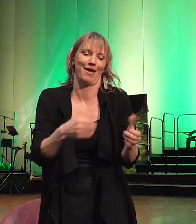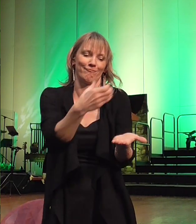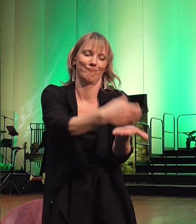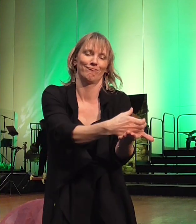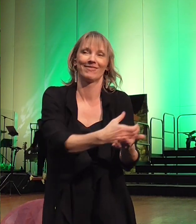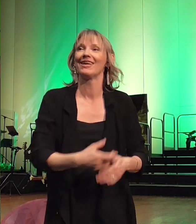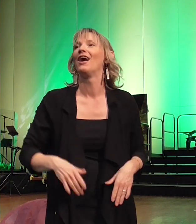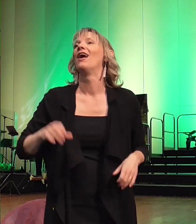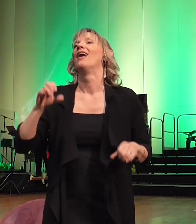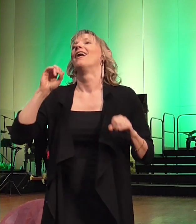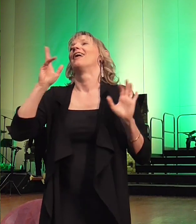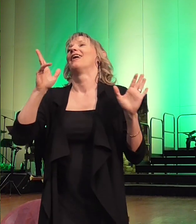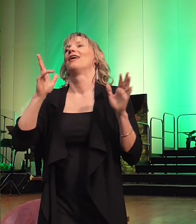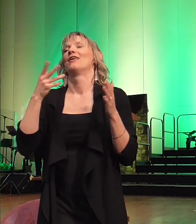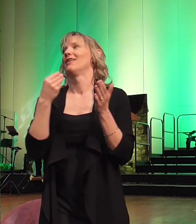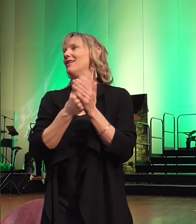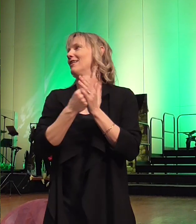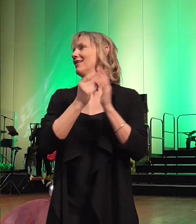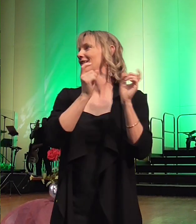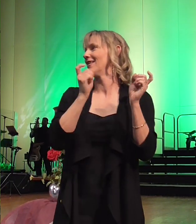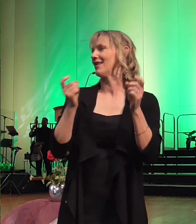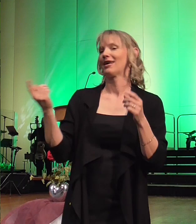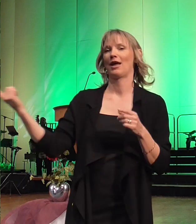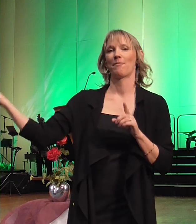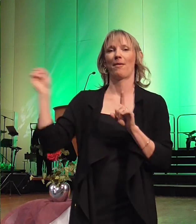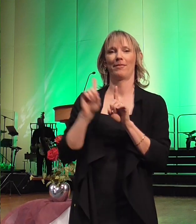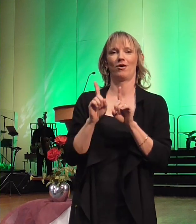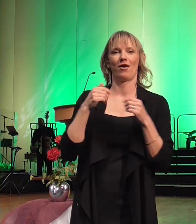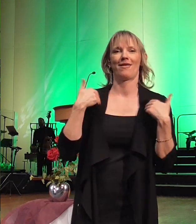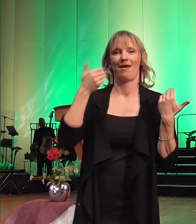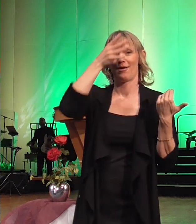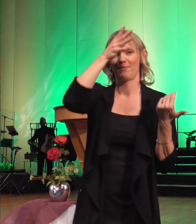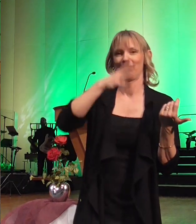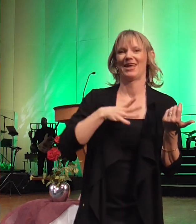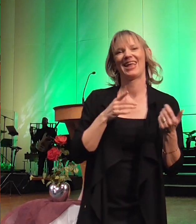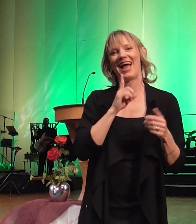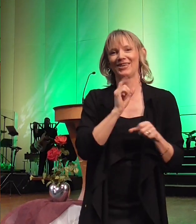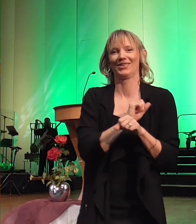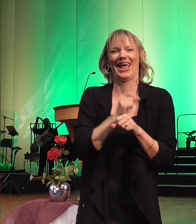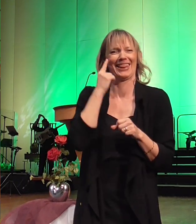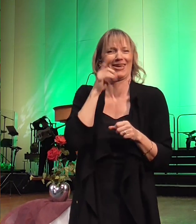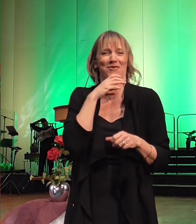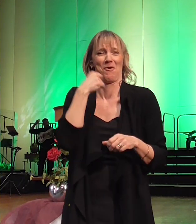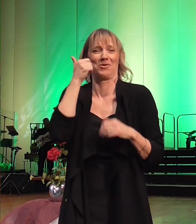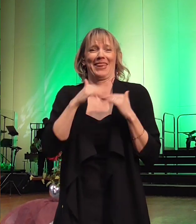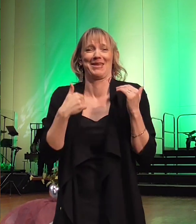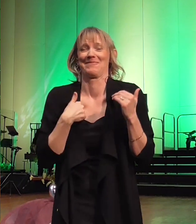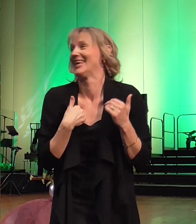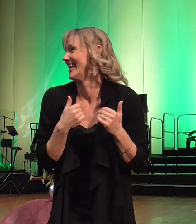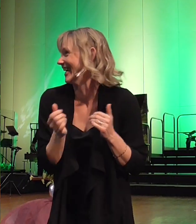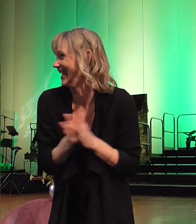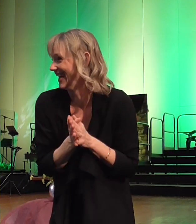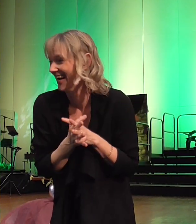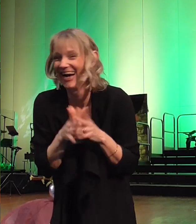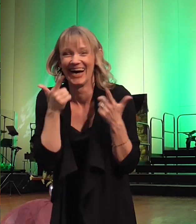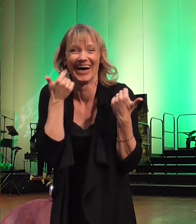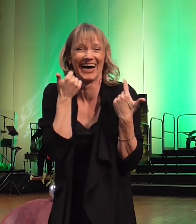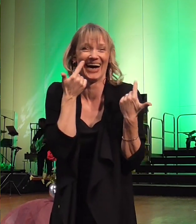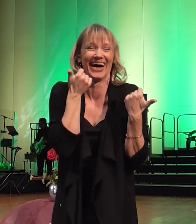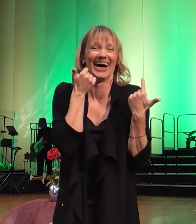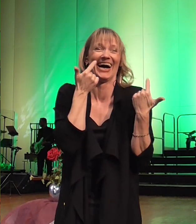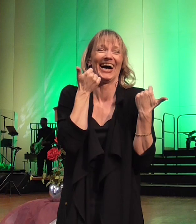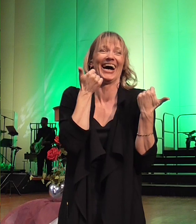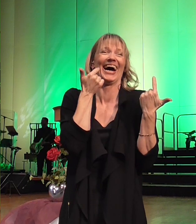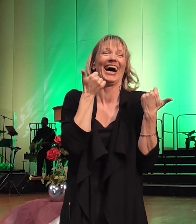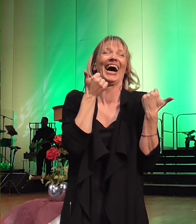Hey, everybody, as we're doing our offering, hey, come up here, young man. You're actually a year older than I am, I think. But I just want to take a moment as we move into our